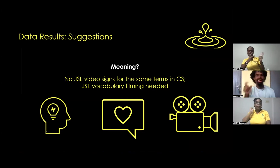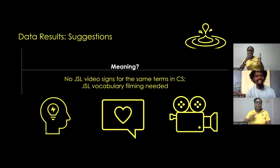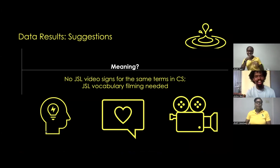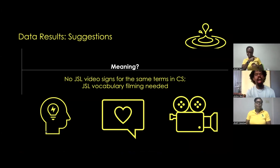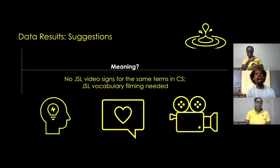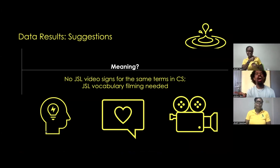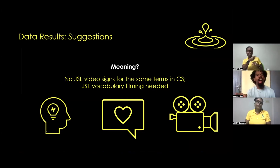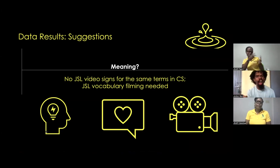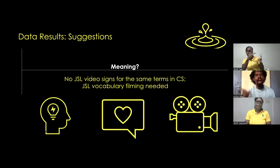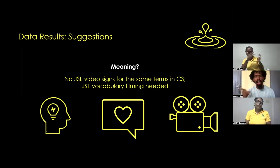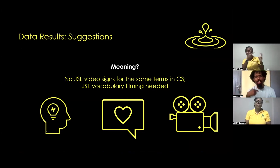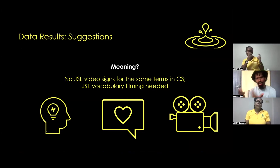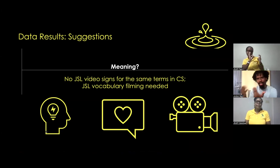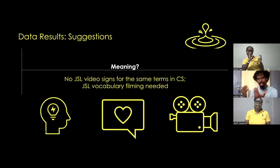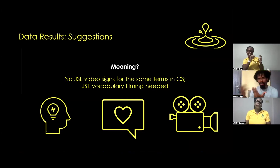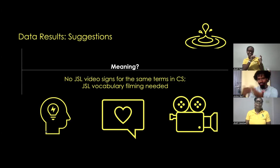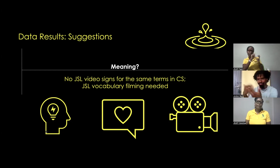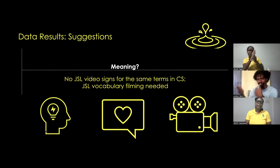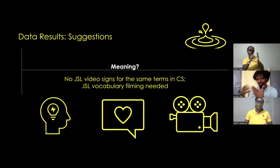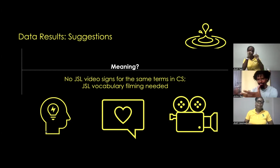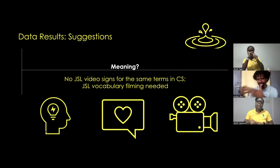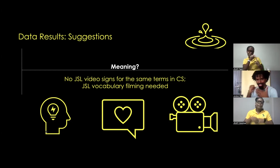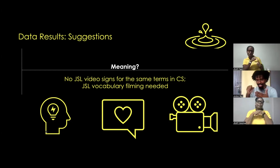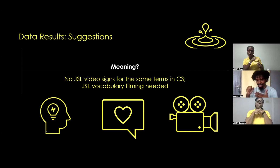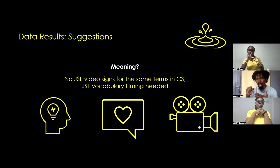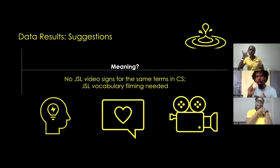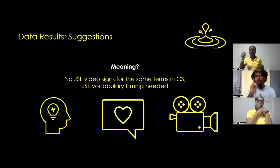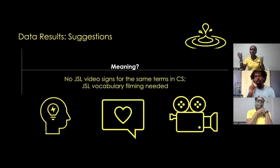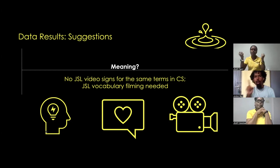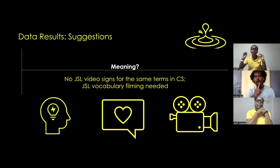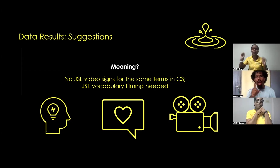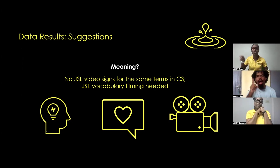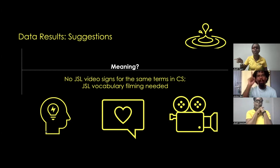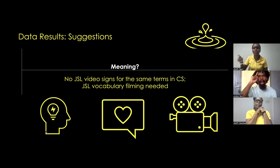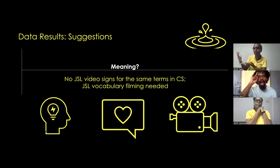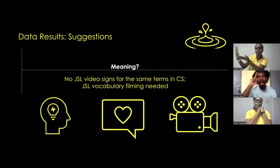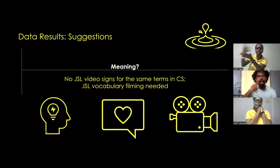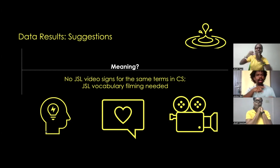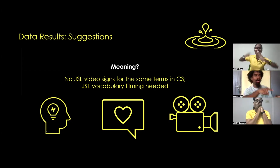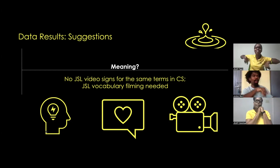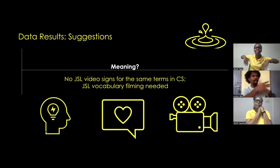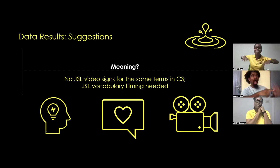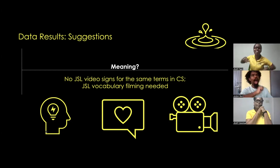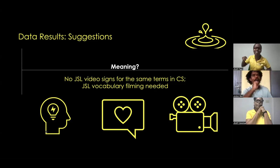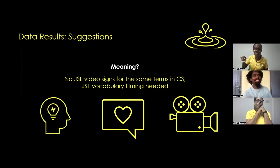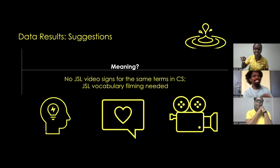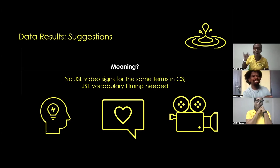concepts. So that's, the difference between Jamaican Sign Language and country sign. In Jamaican Sign Language,